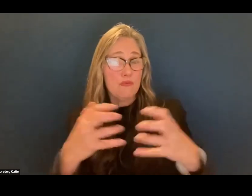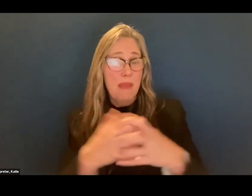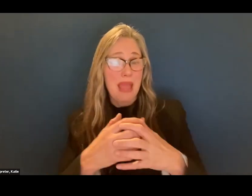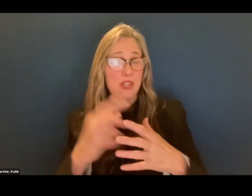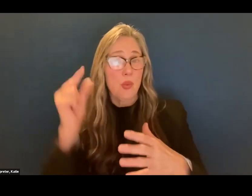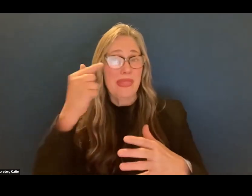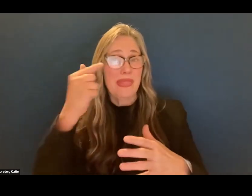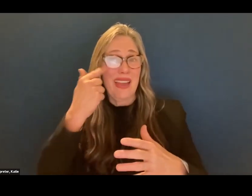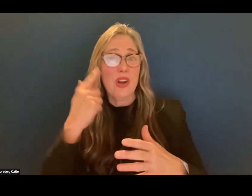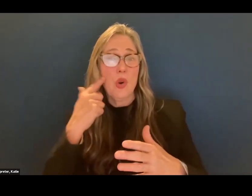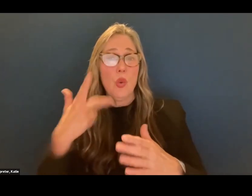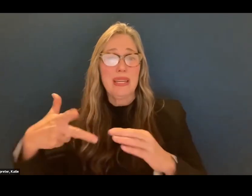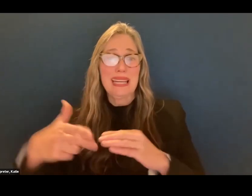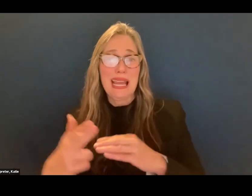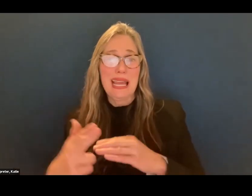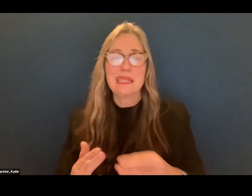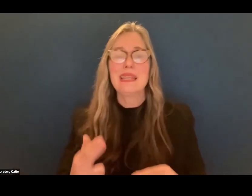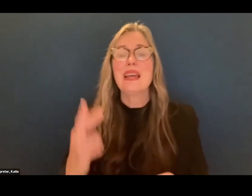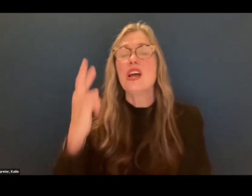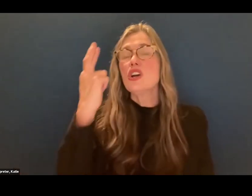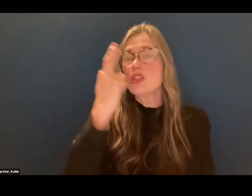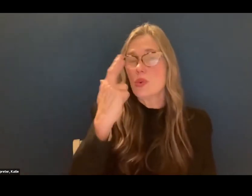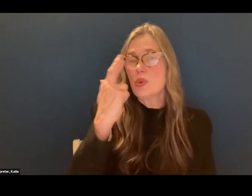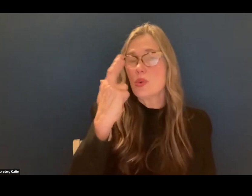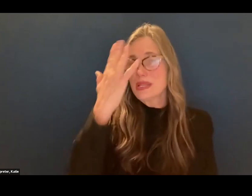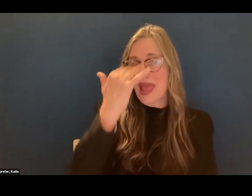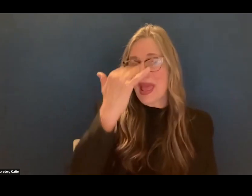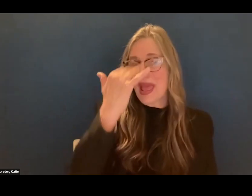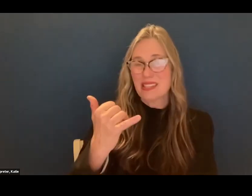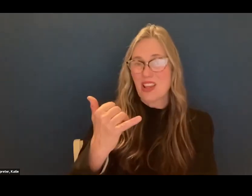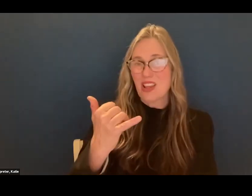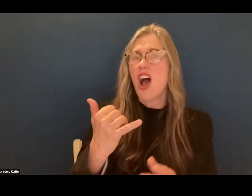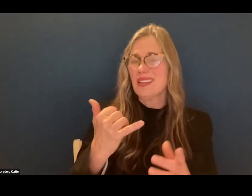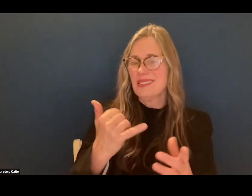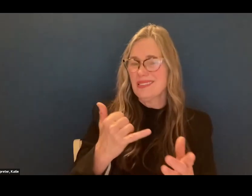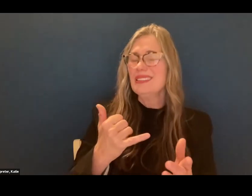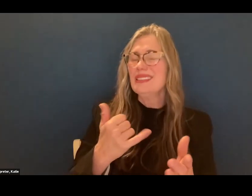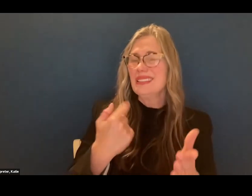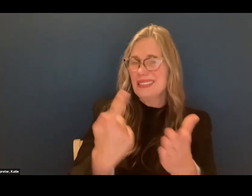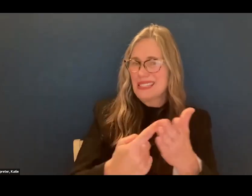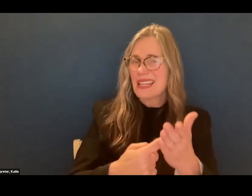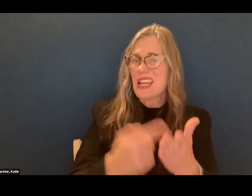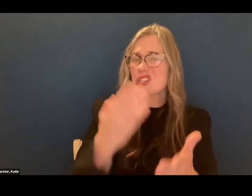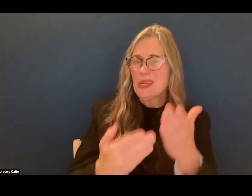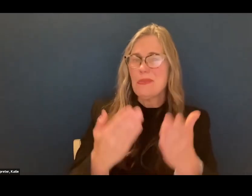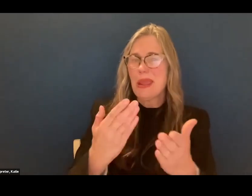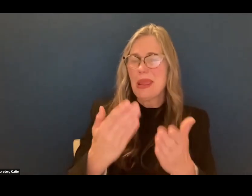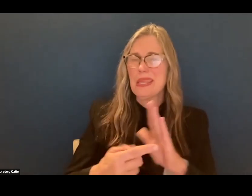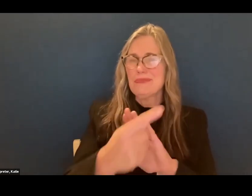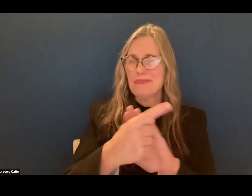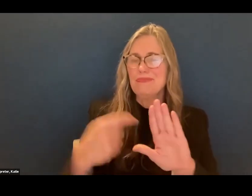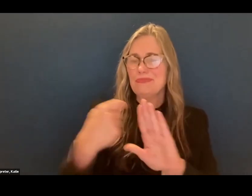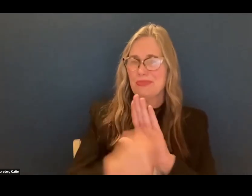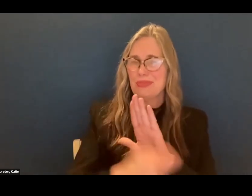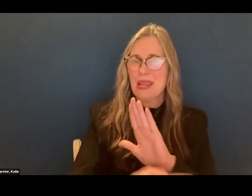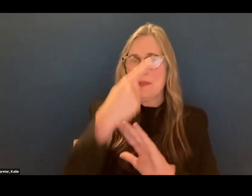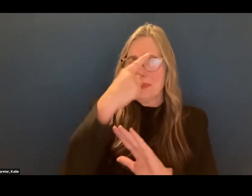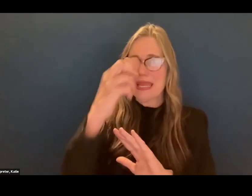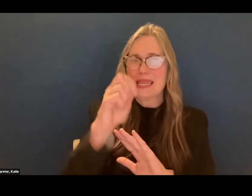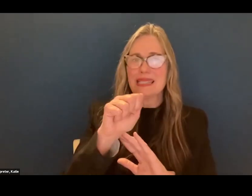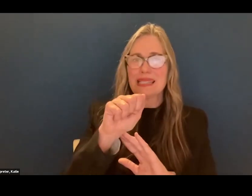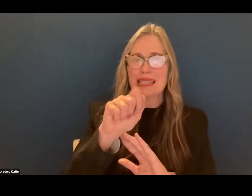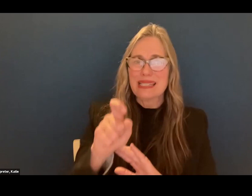I think that's one of the reasons why that one is on the chopping block, is because yes, our taxpayers